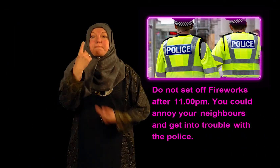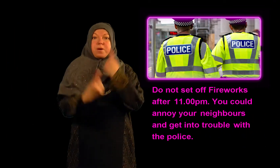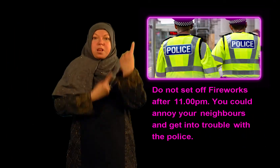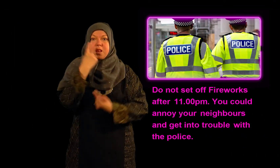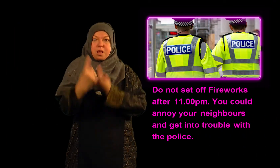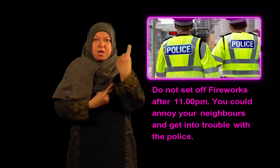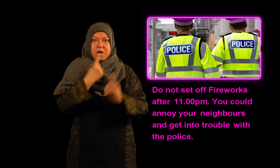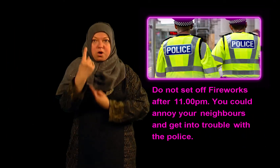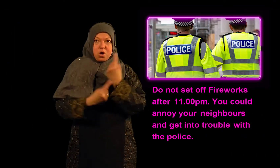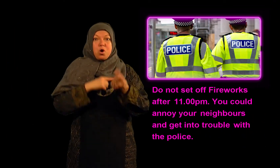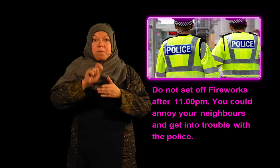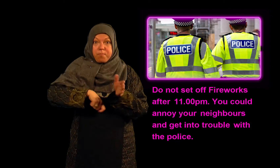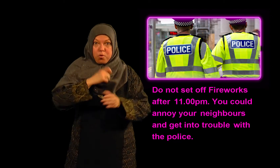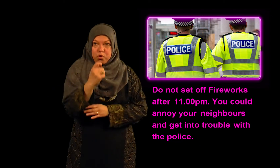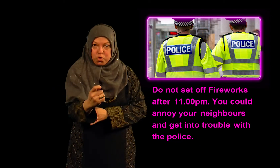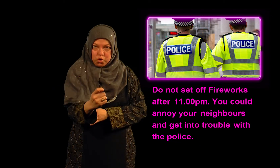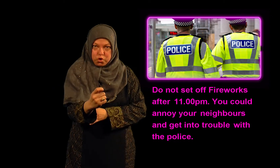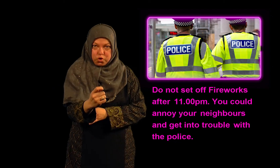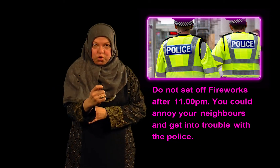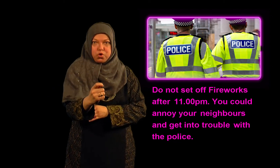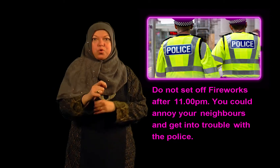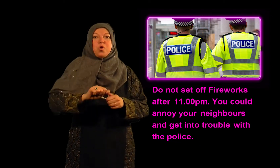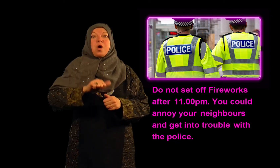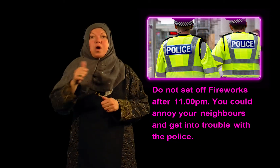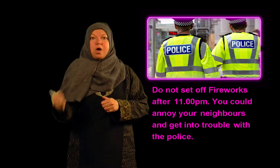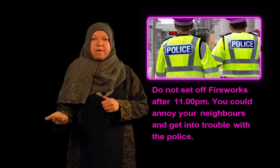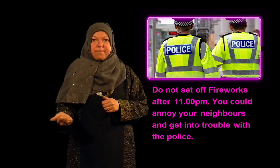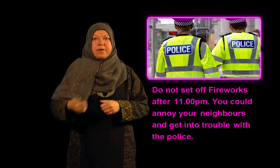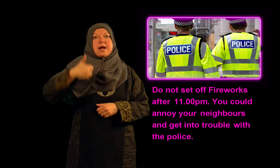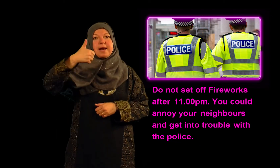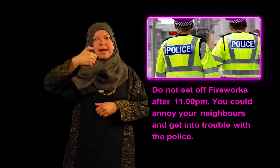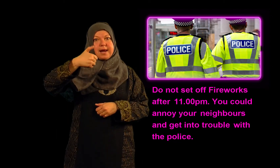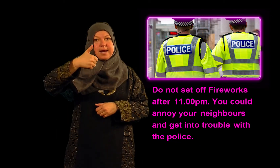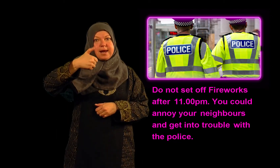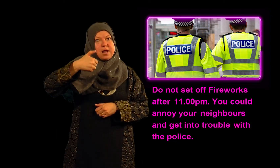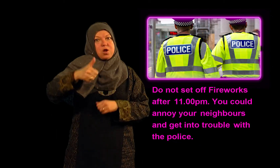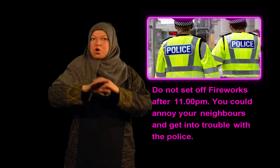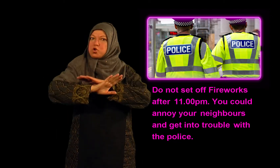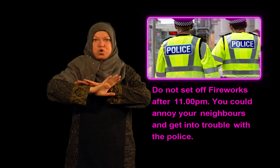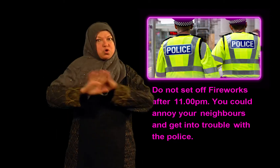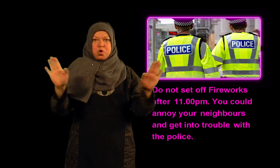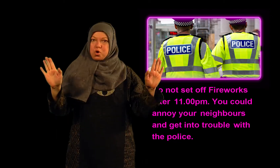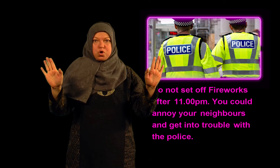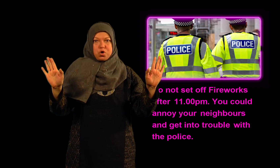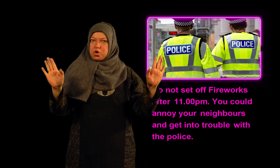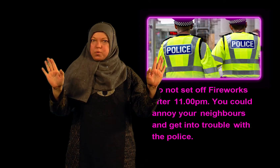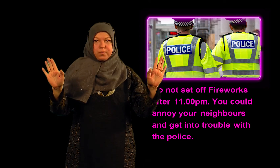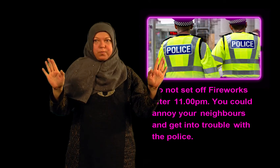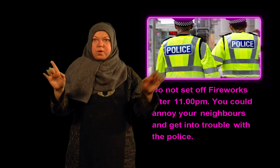Do not set fireworks off after 11 p.m. You could annoy your neighbours and get into trouble with the police.